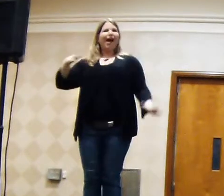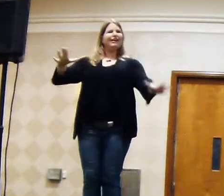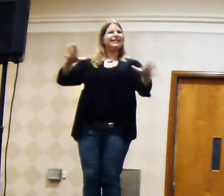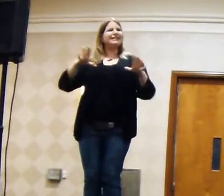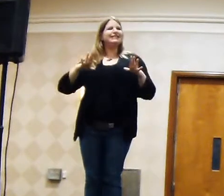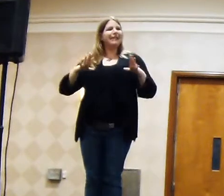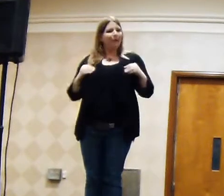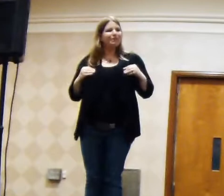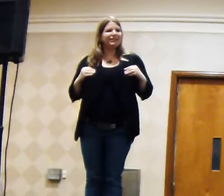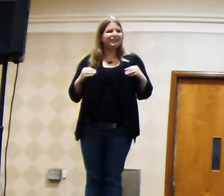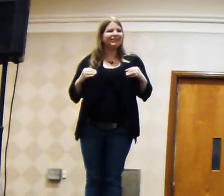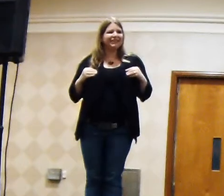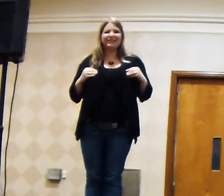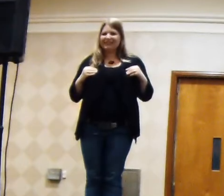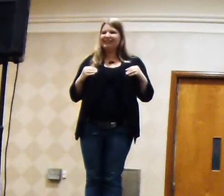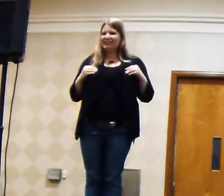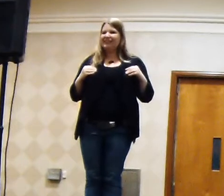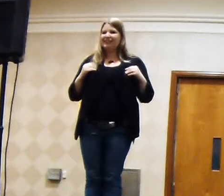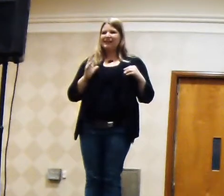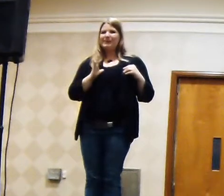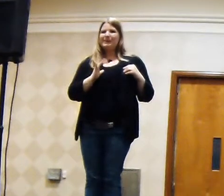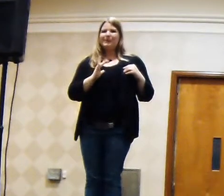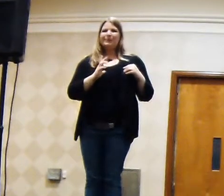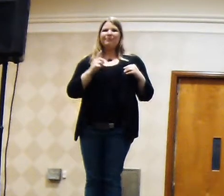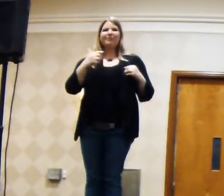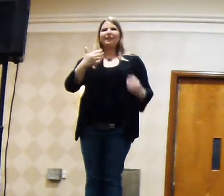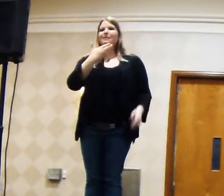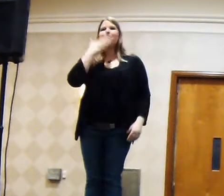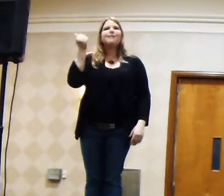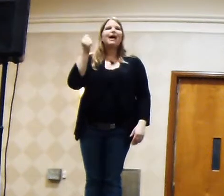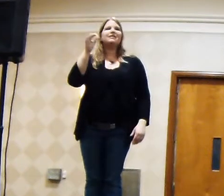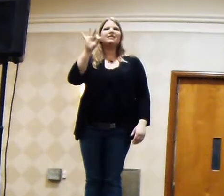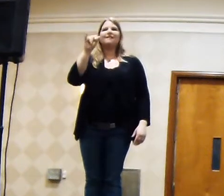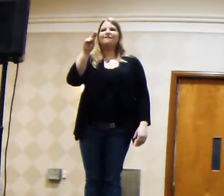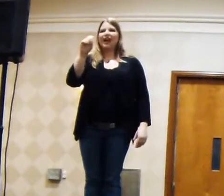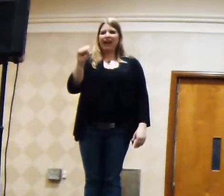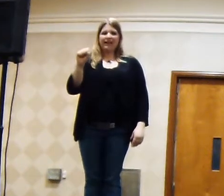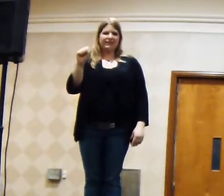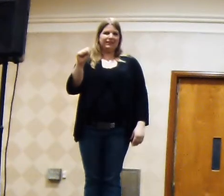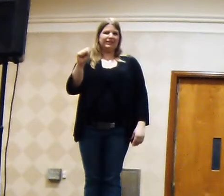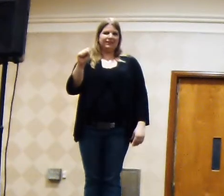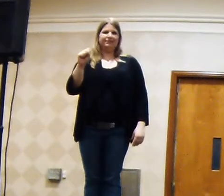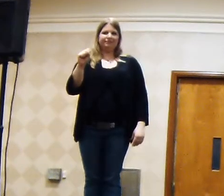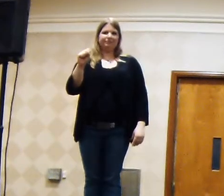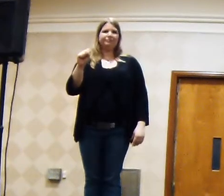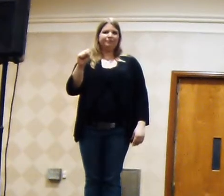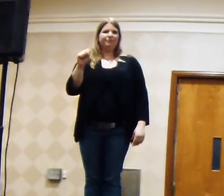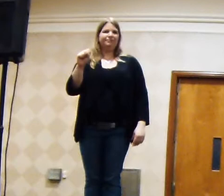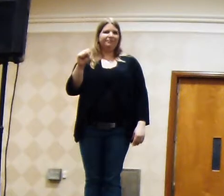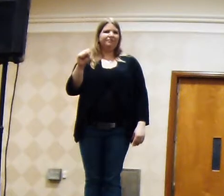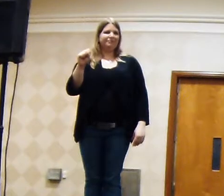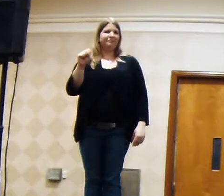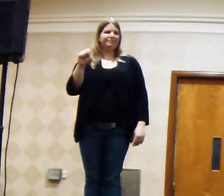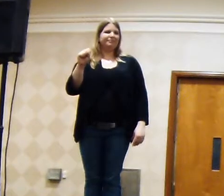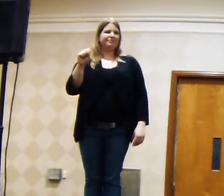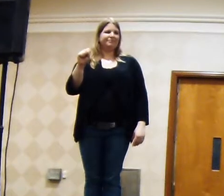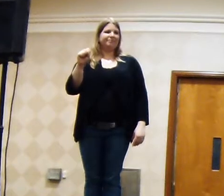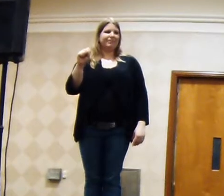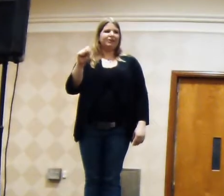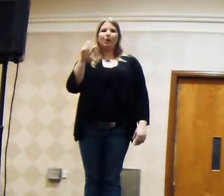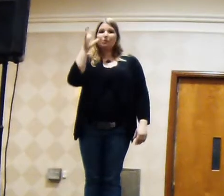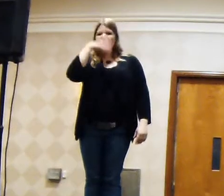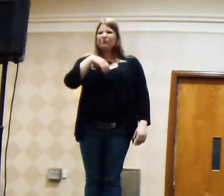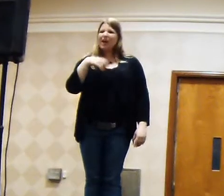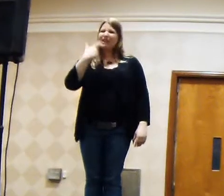it, I made it, it's cool. And I have the best fans. So that's been the weird thing that's been happening lately is kind